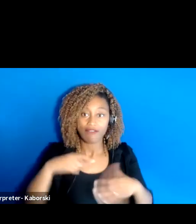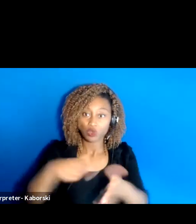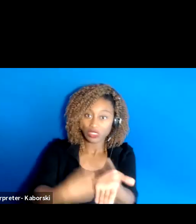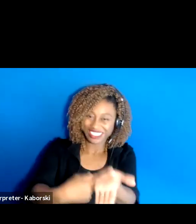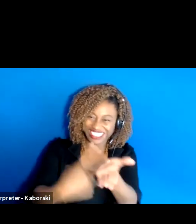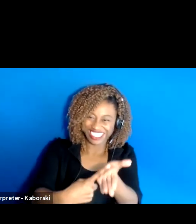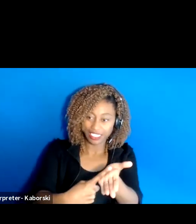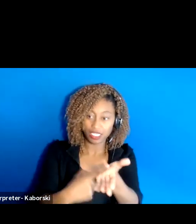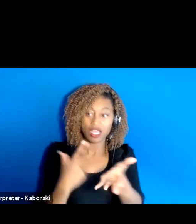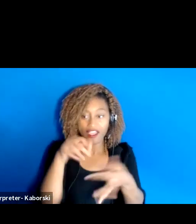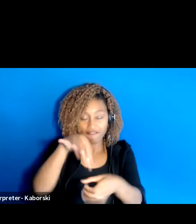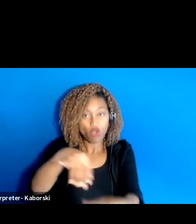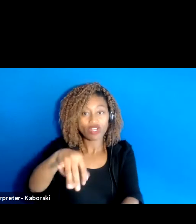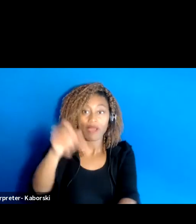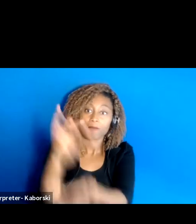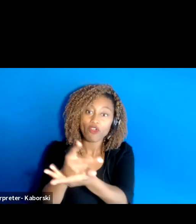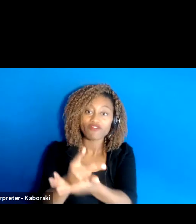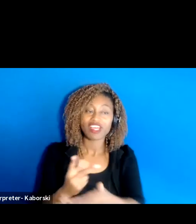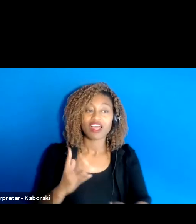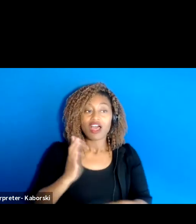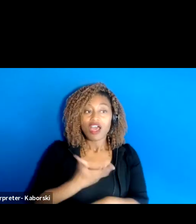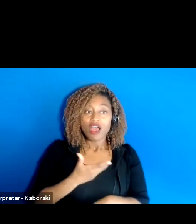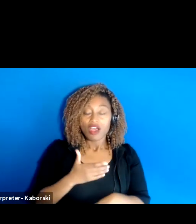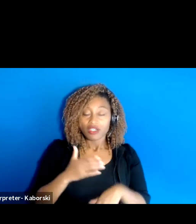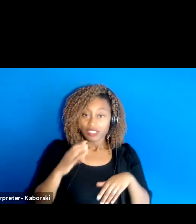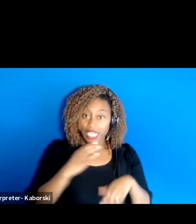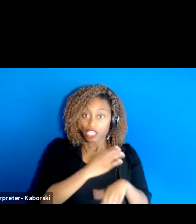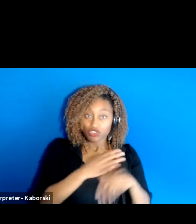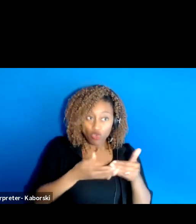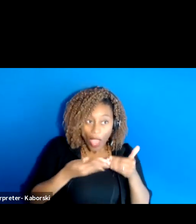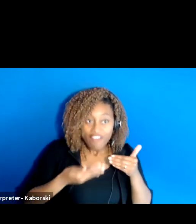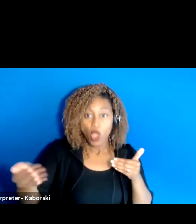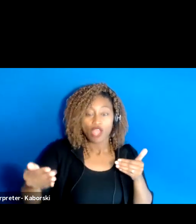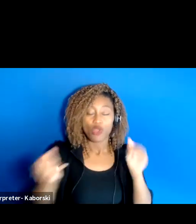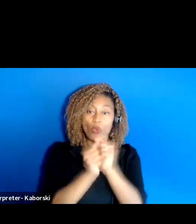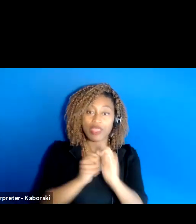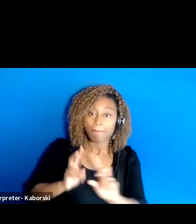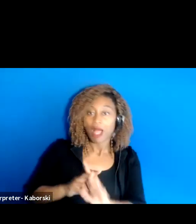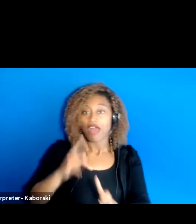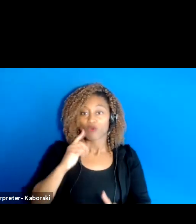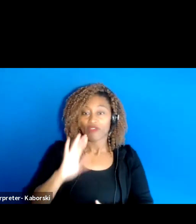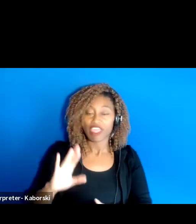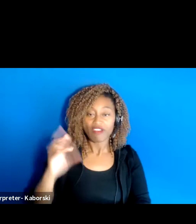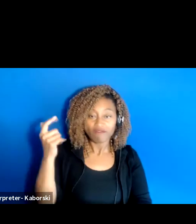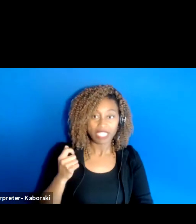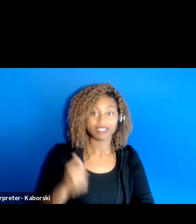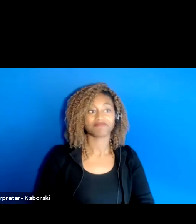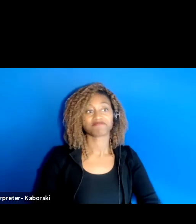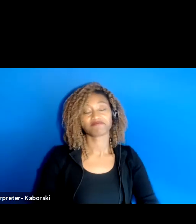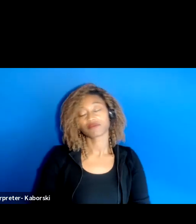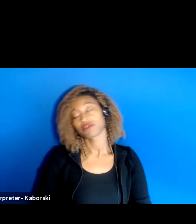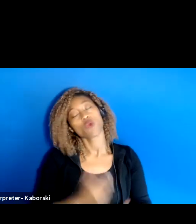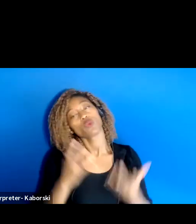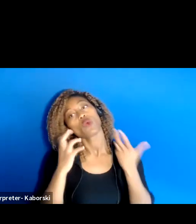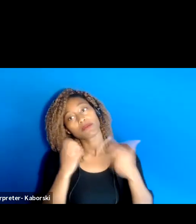it and they voted to approve our council even going forward with applying for those sets of funding. We wanted to